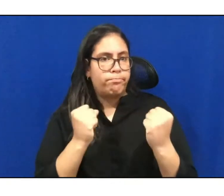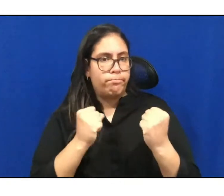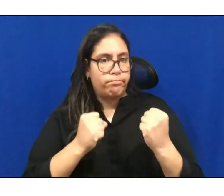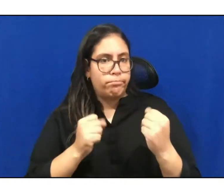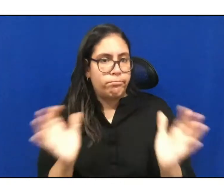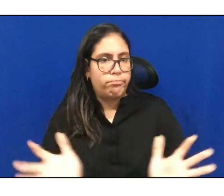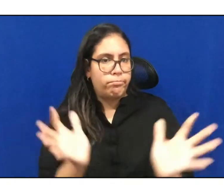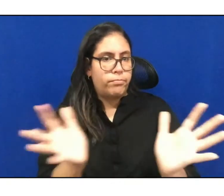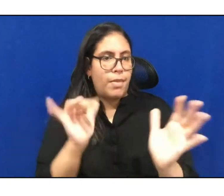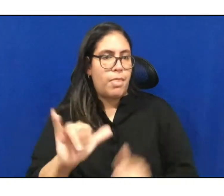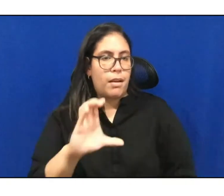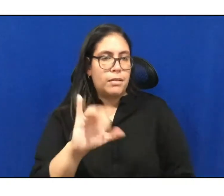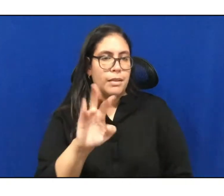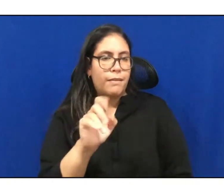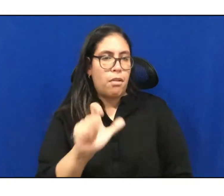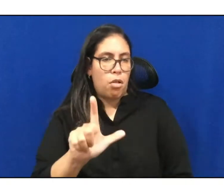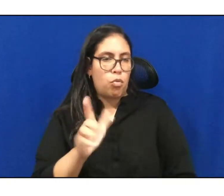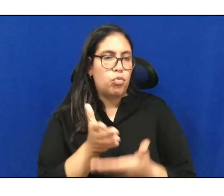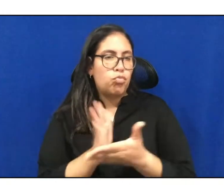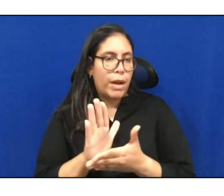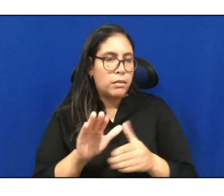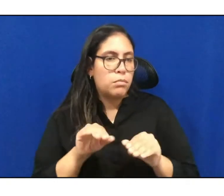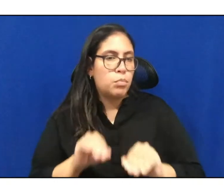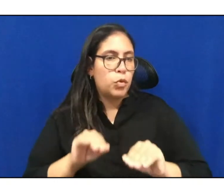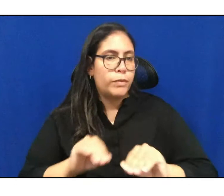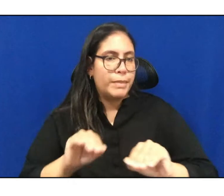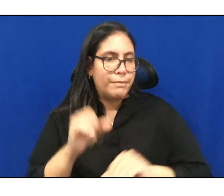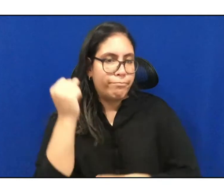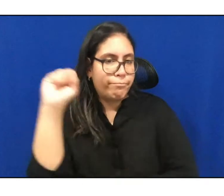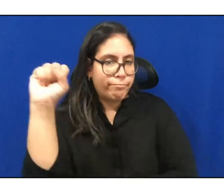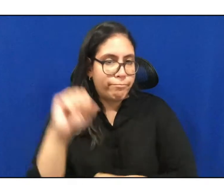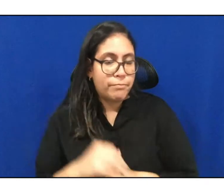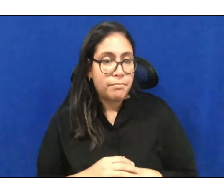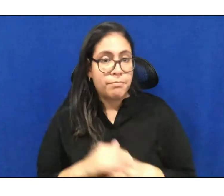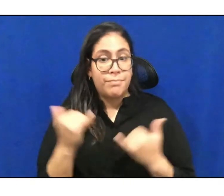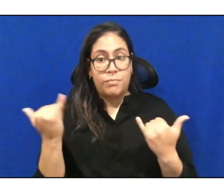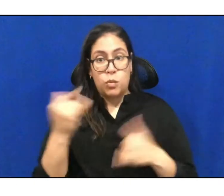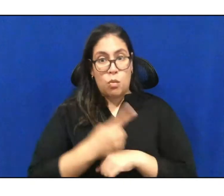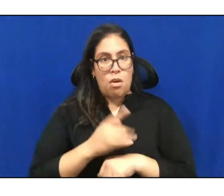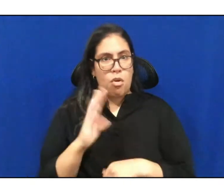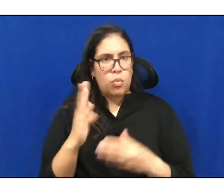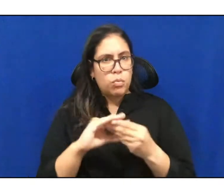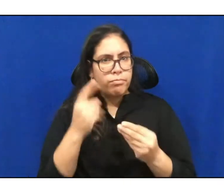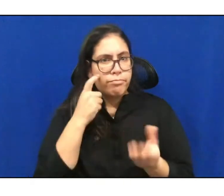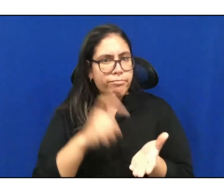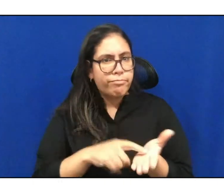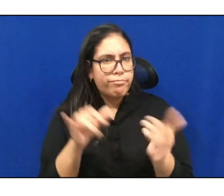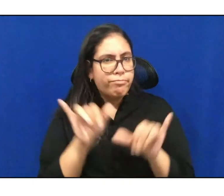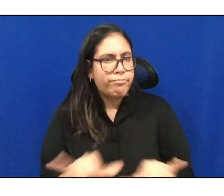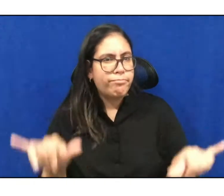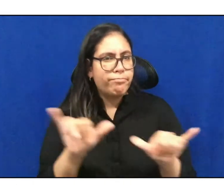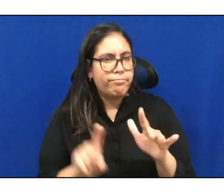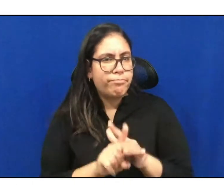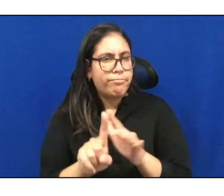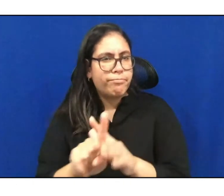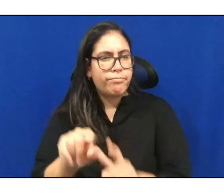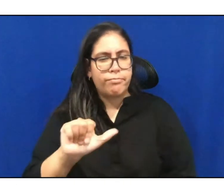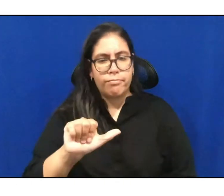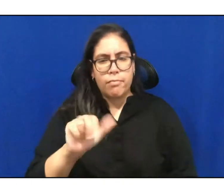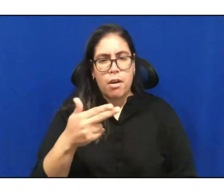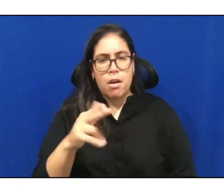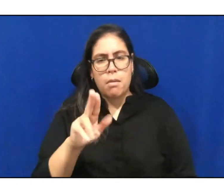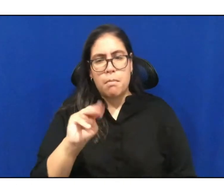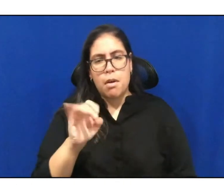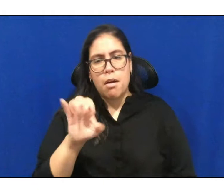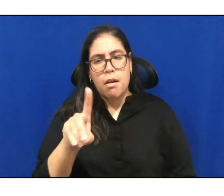as today, in our current moment, the stories of Ahmaud Arbery, Brianna Taylor, and too many others who have been murdered because of